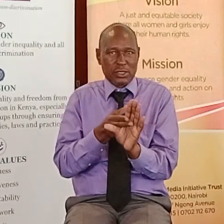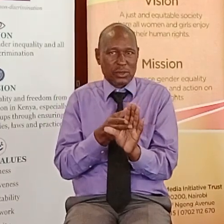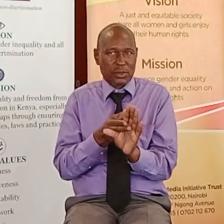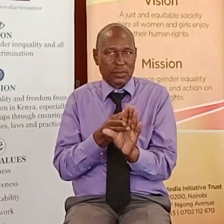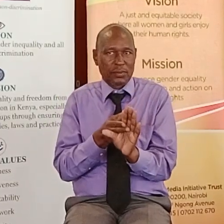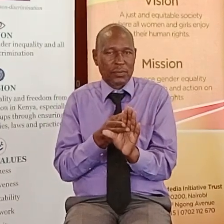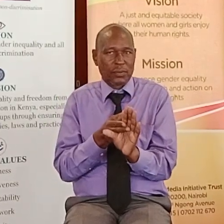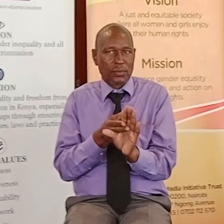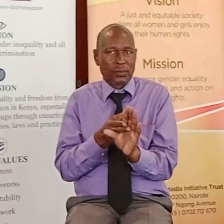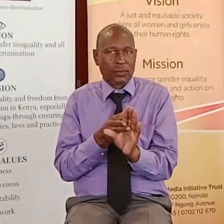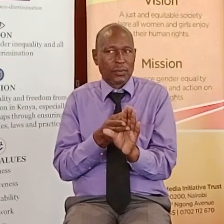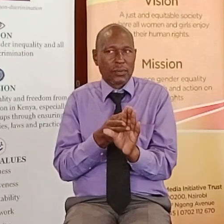conversation. And